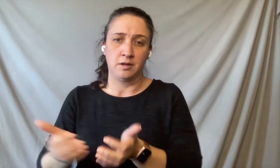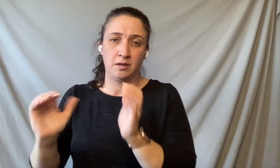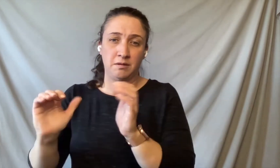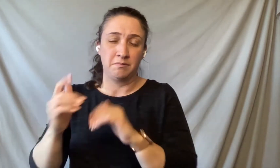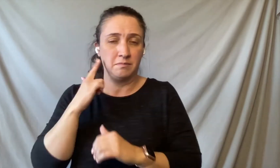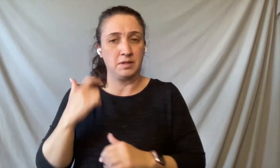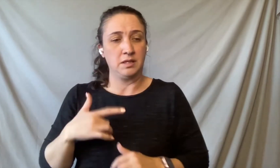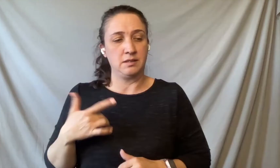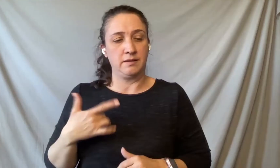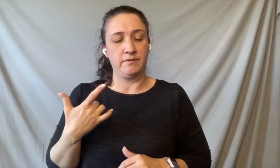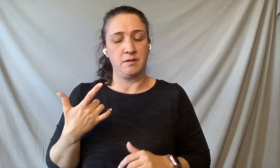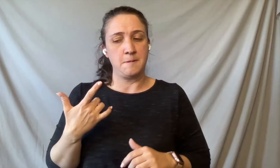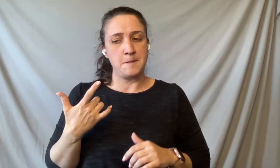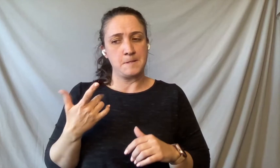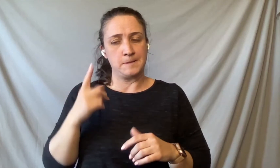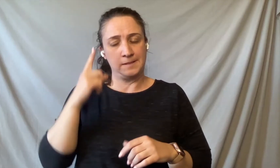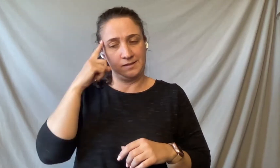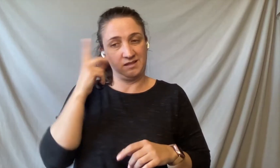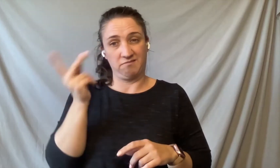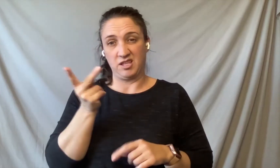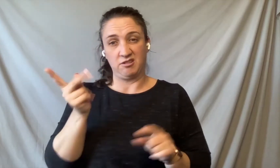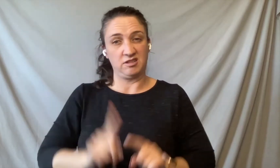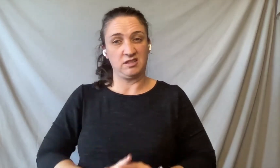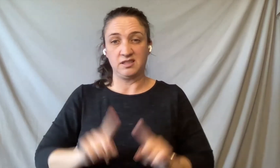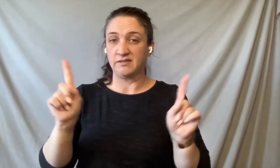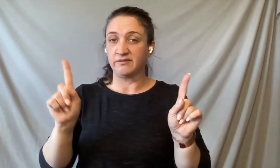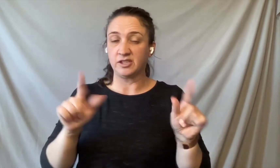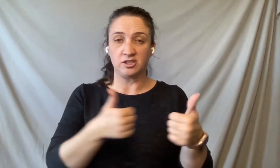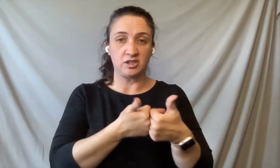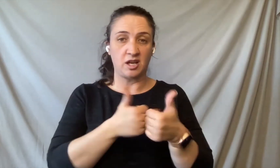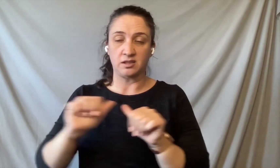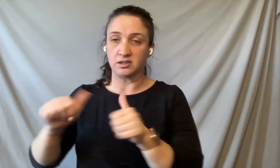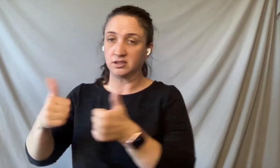they're just different challenges.